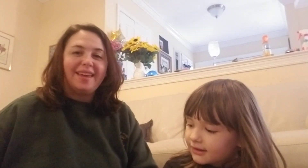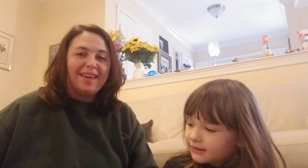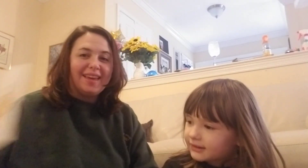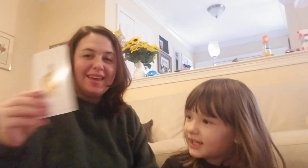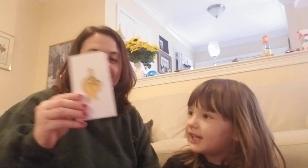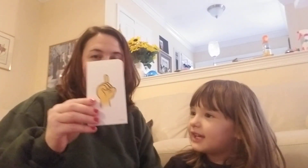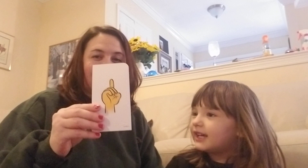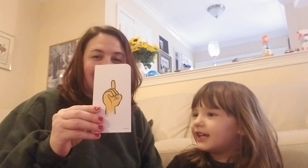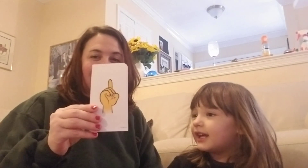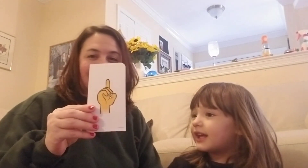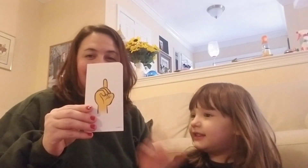D. D.